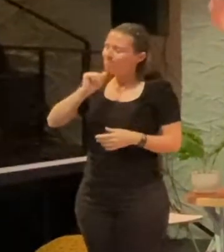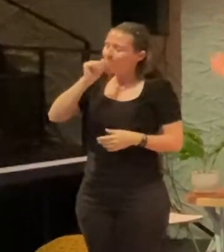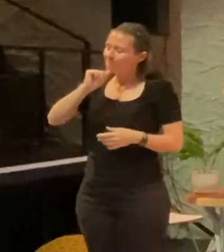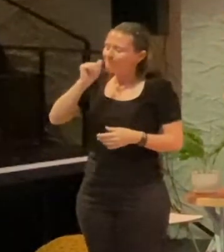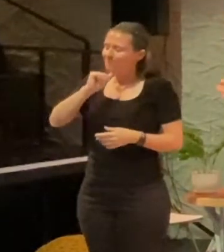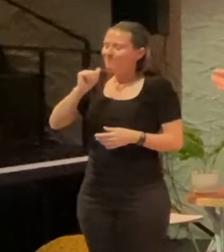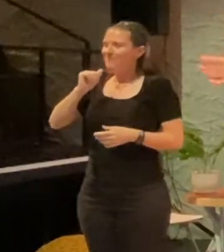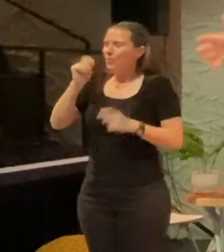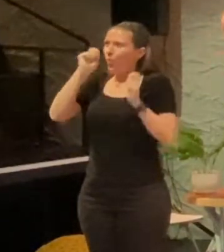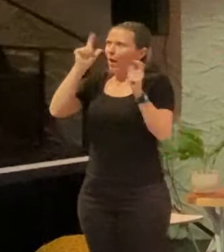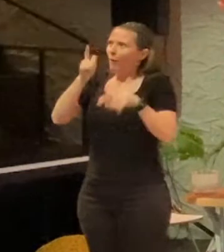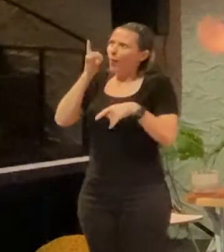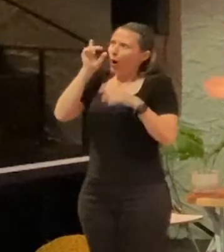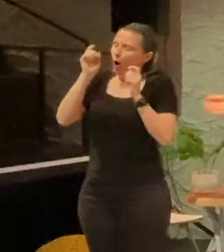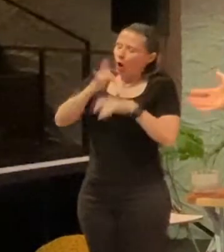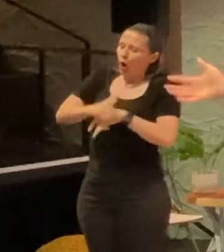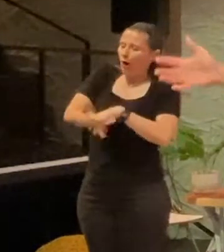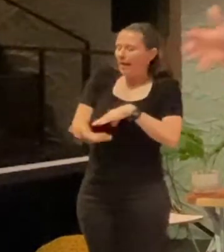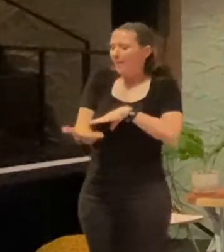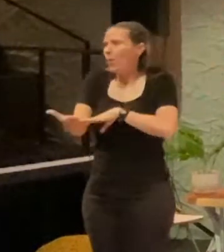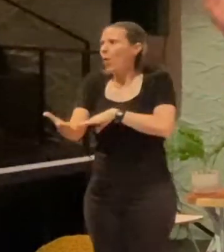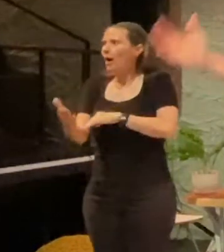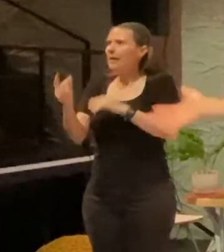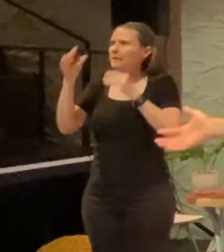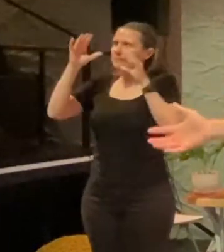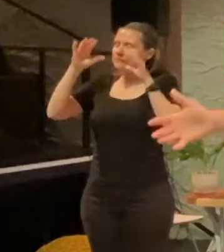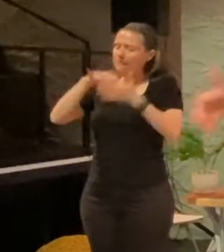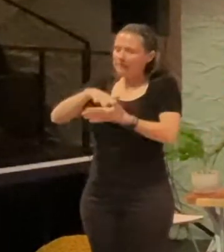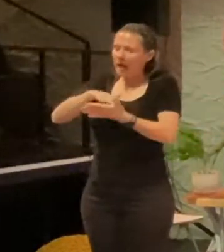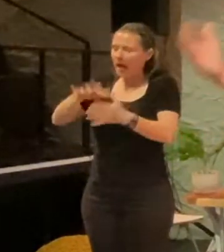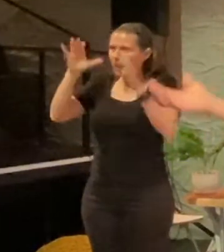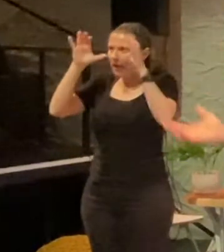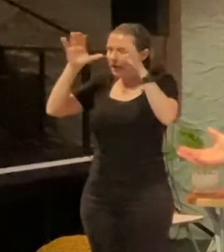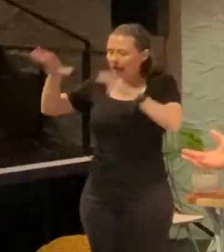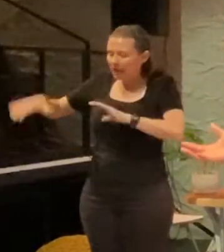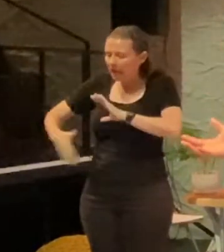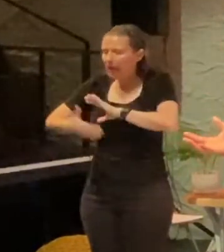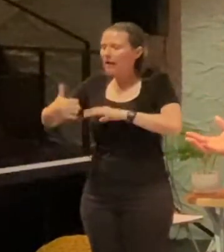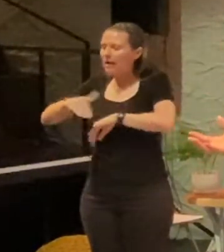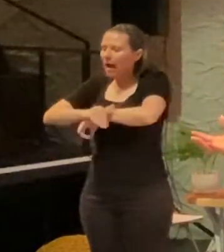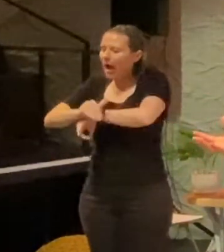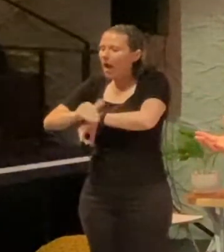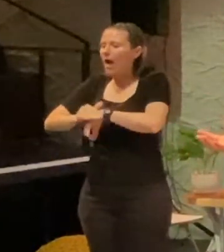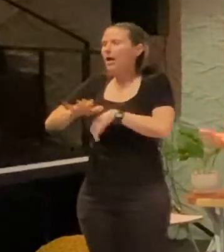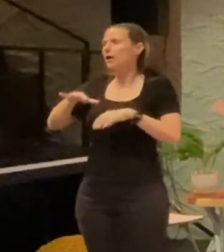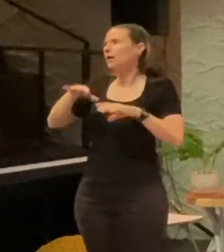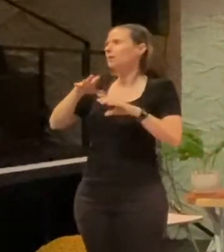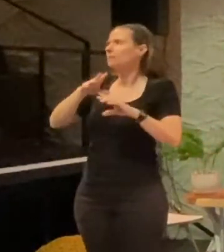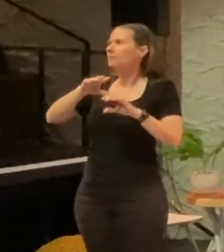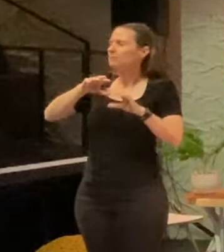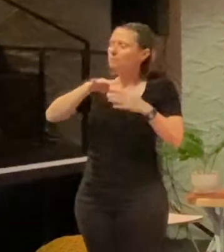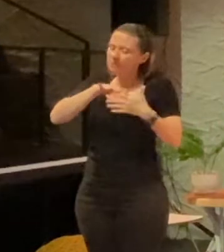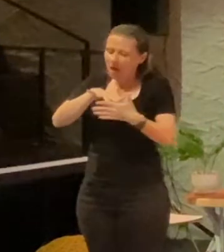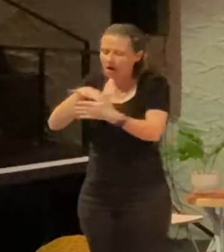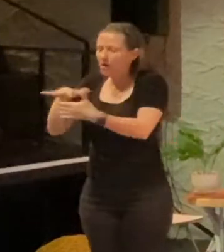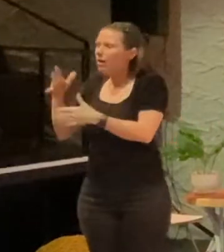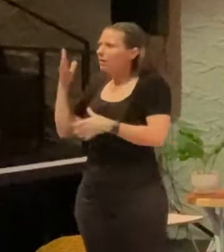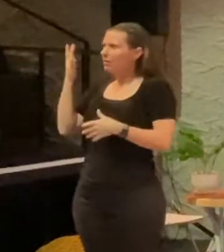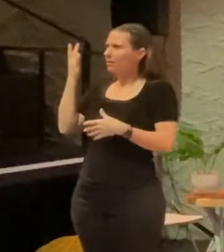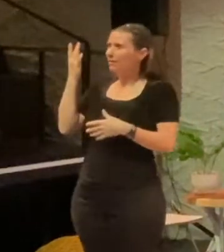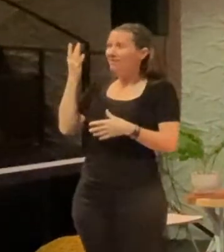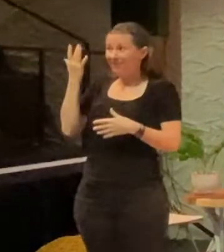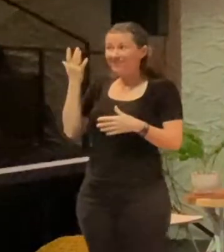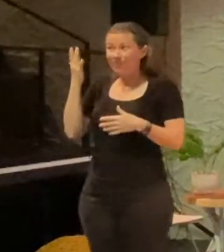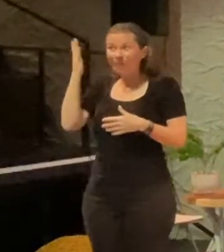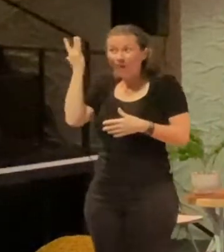the early mornings and the late nights and the study groups and all that stuff? Because this image of why